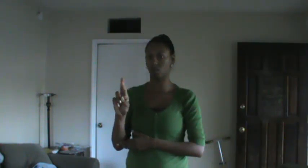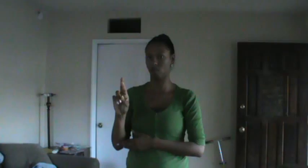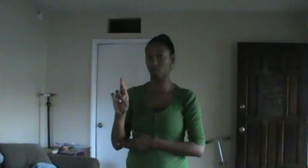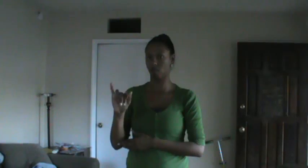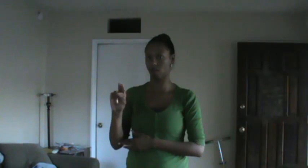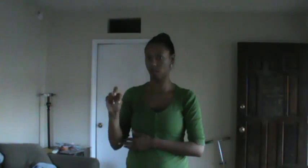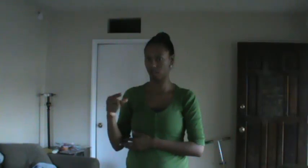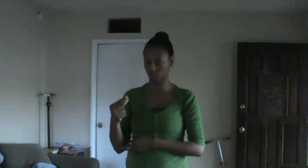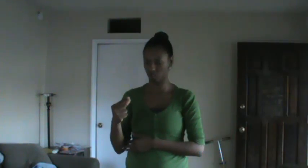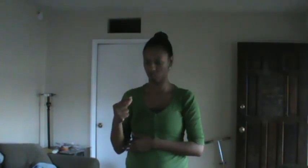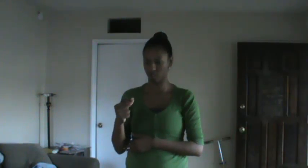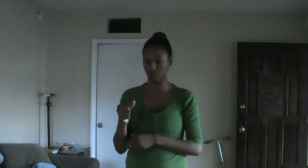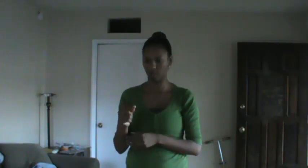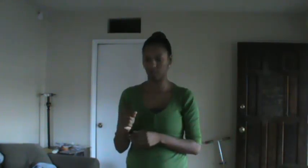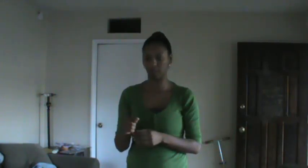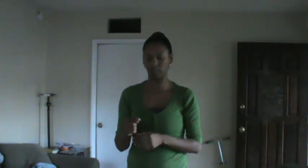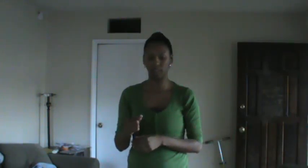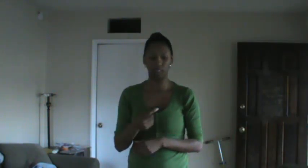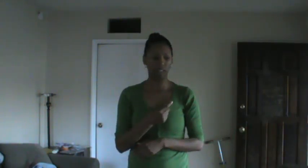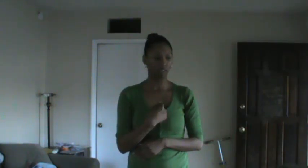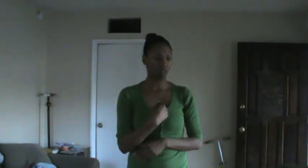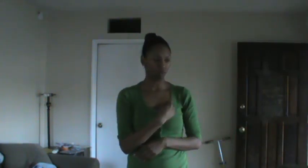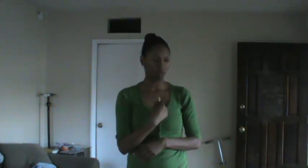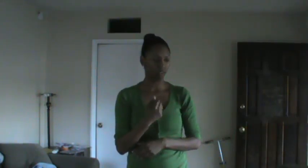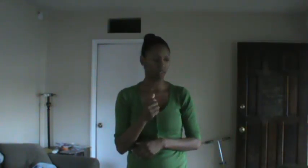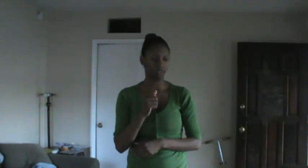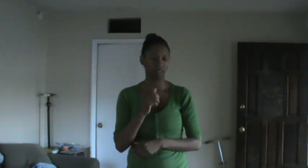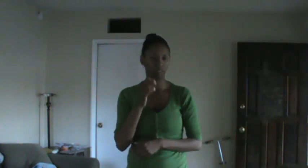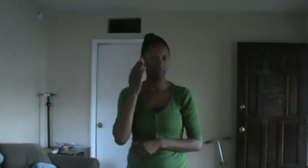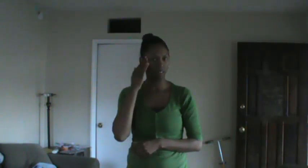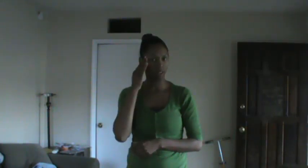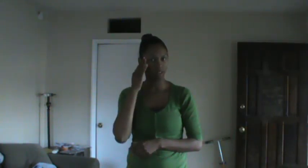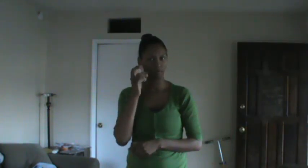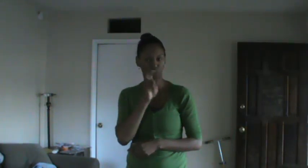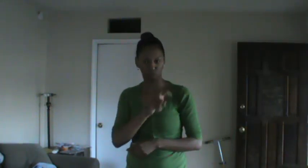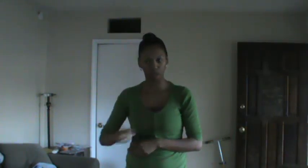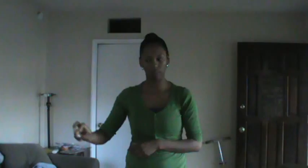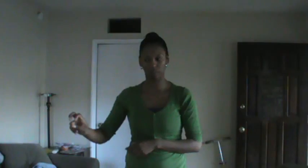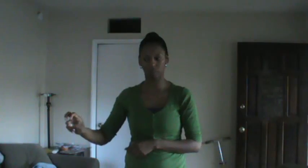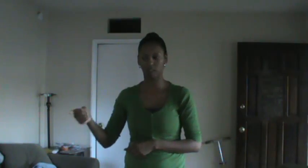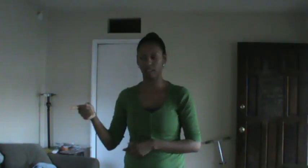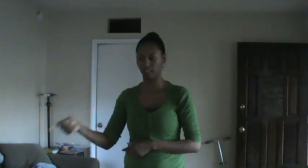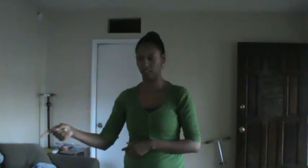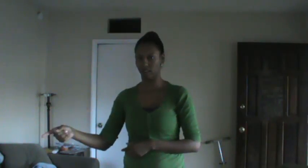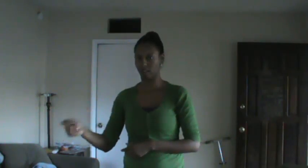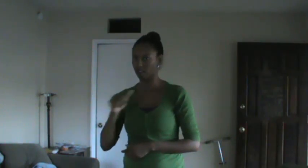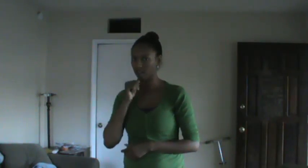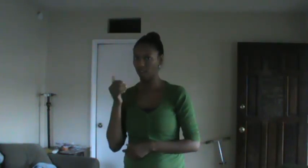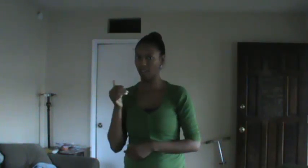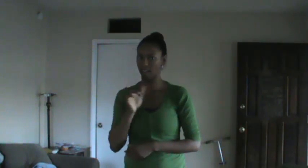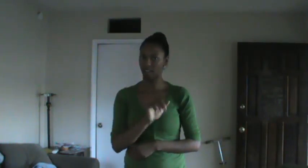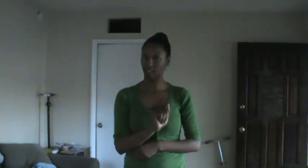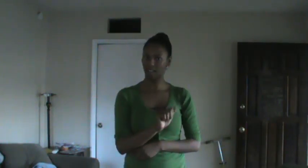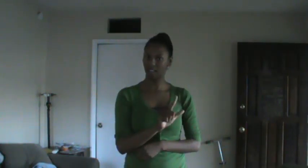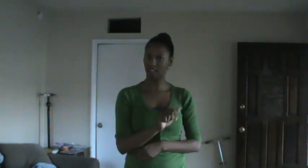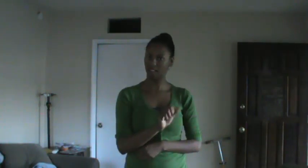had on a thin wool jacket and very thin summer pants, but we were determined to see some of downtown Anchorage,